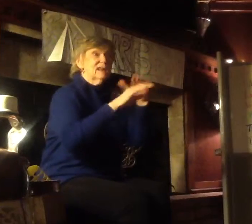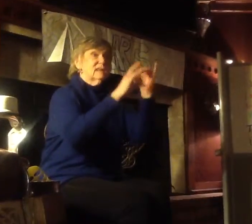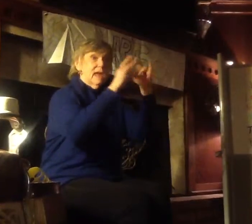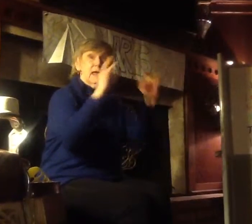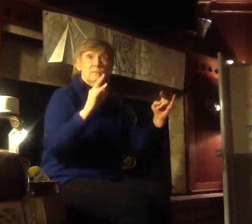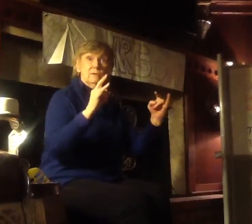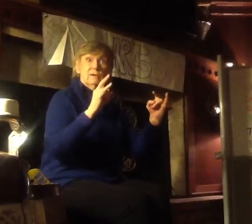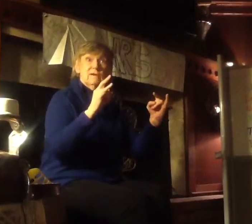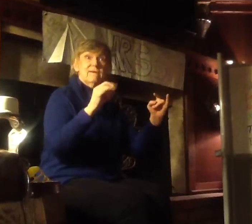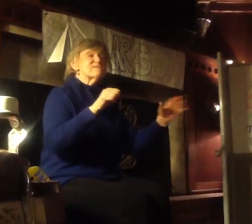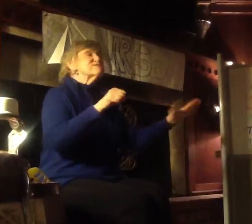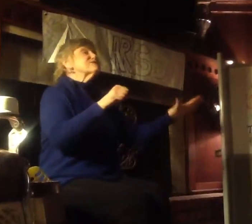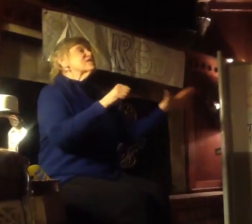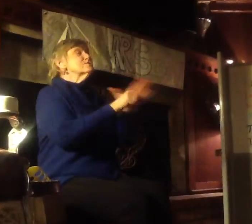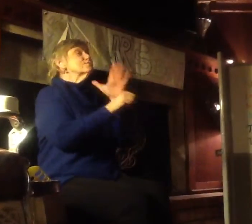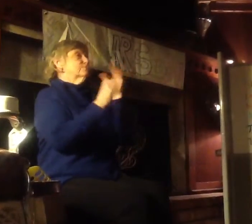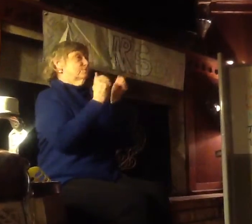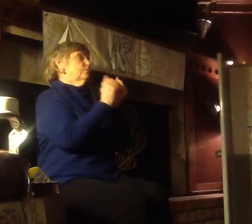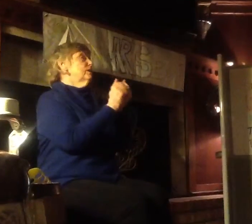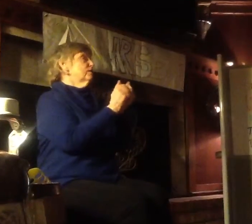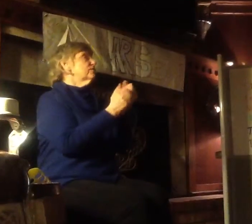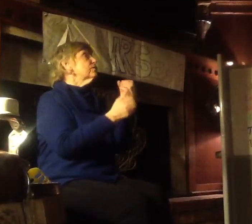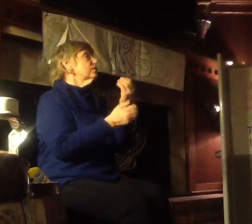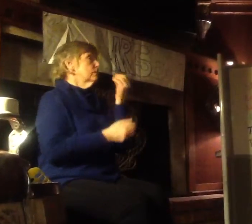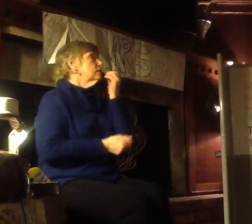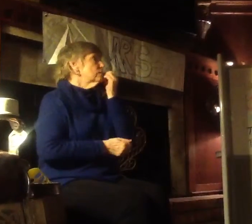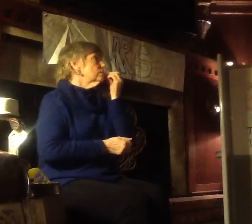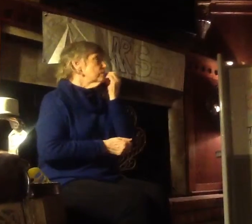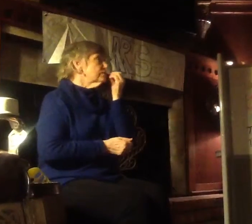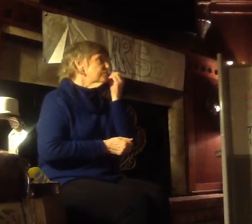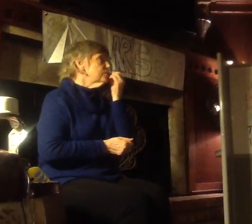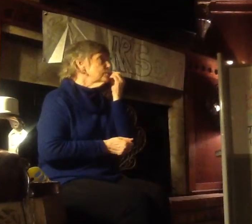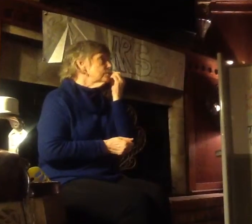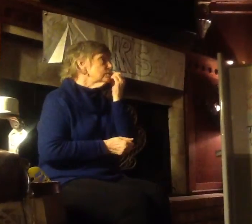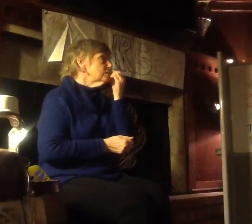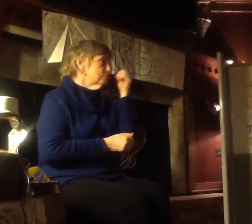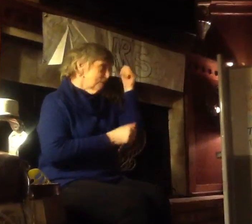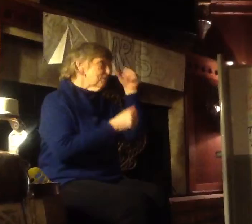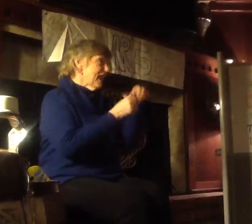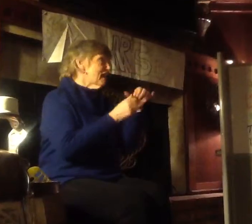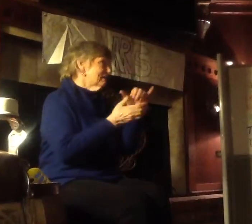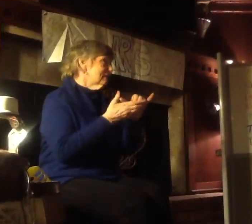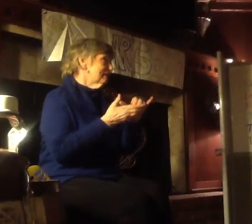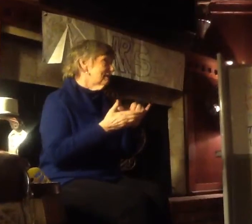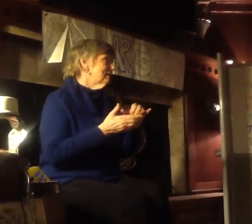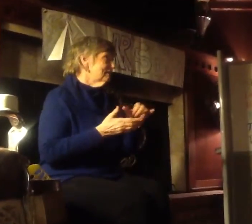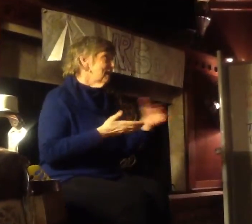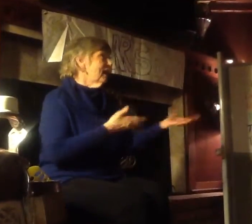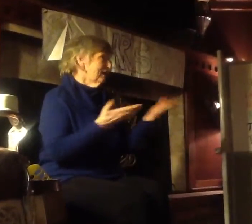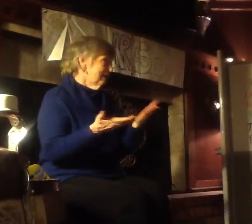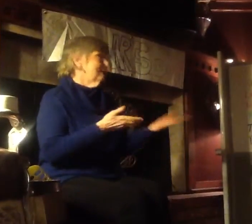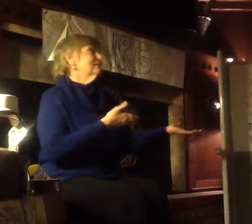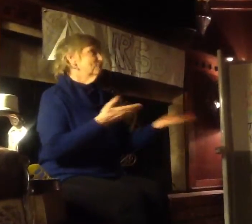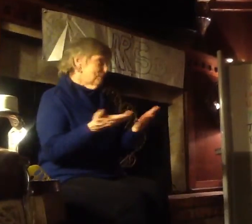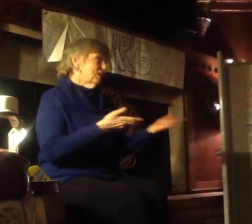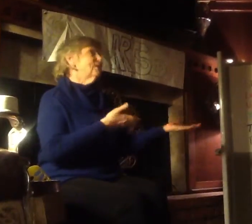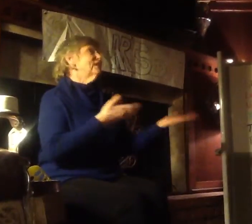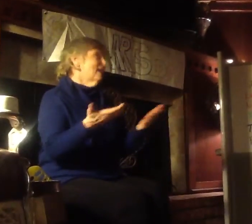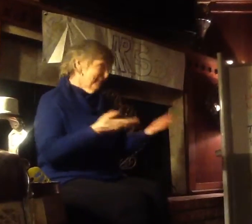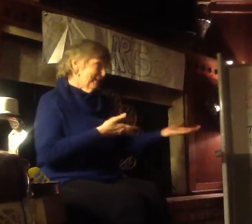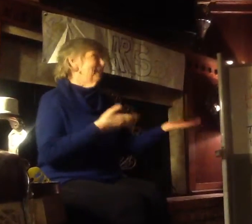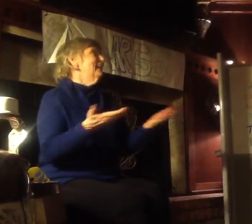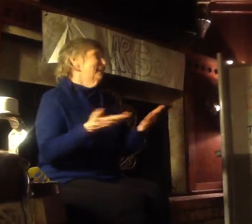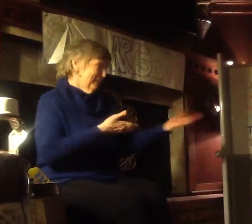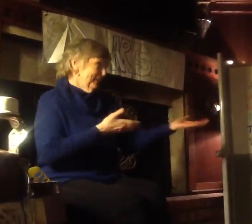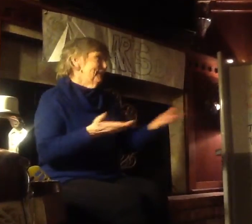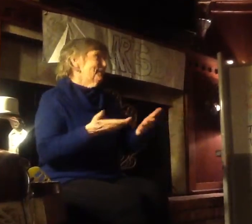arrive at camp filled with food. Remember that? Yeah. Remember loading